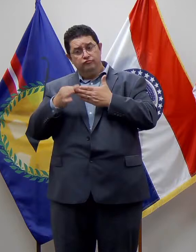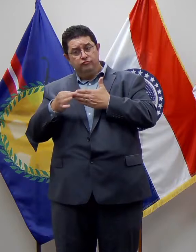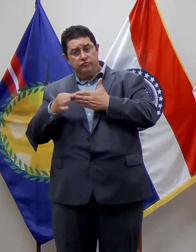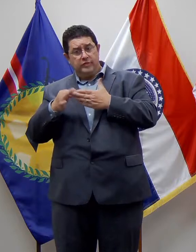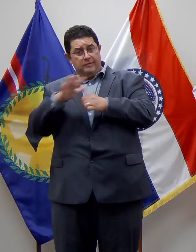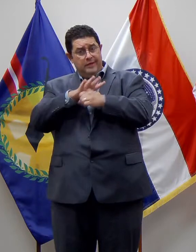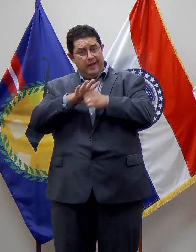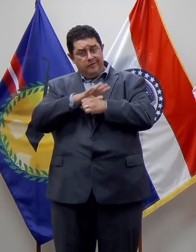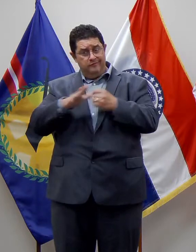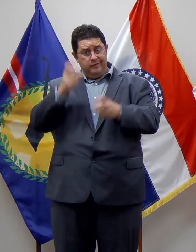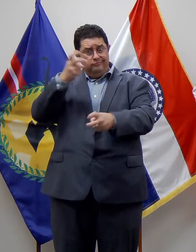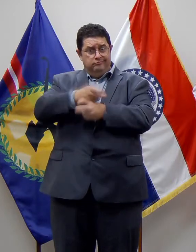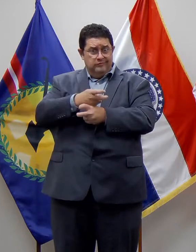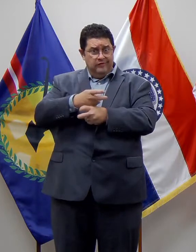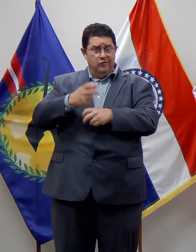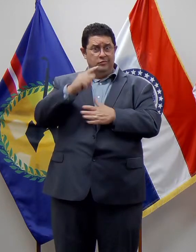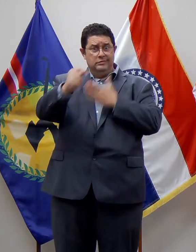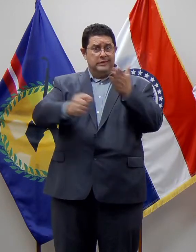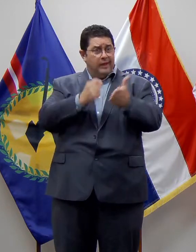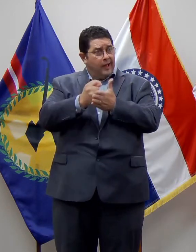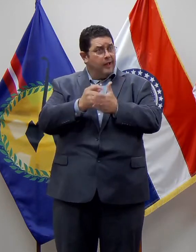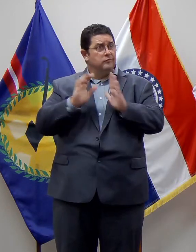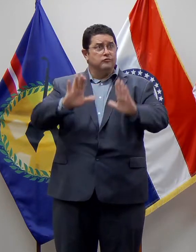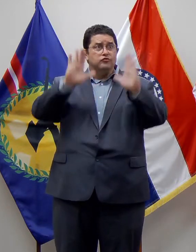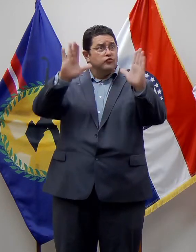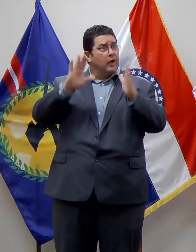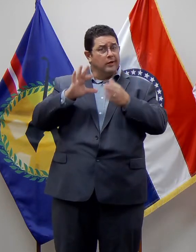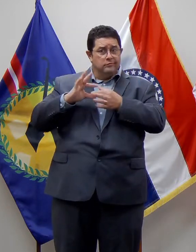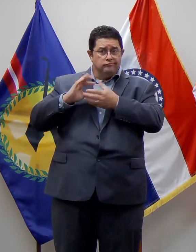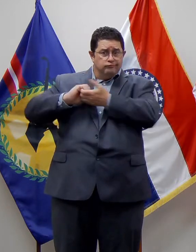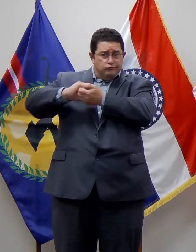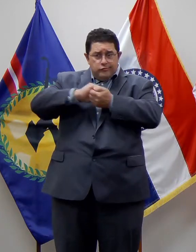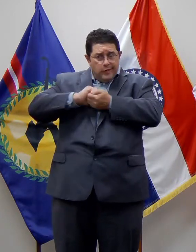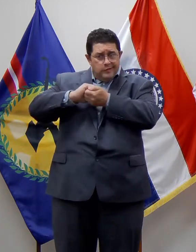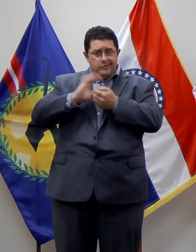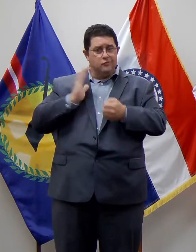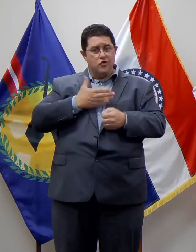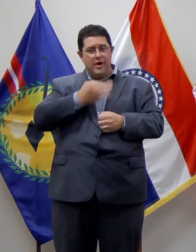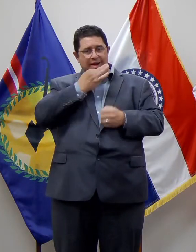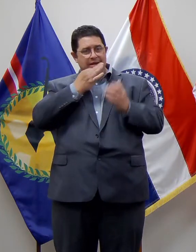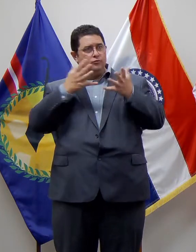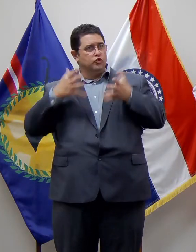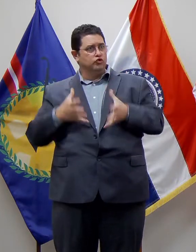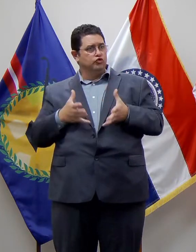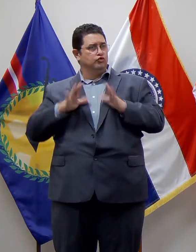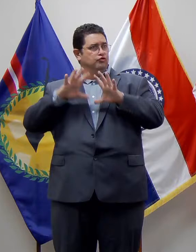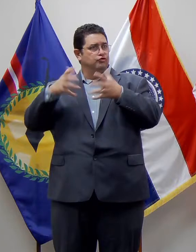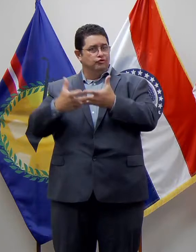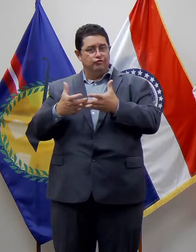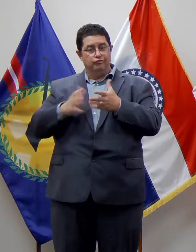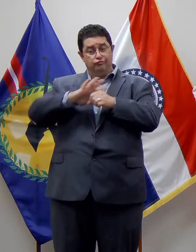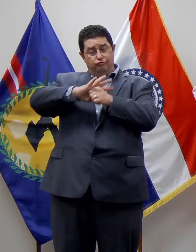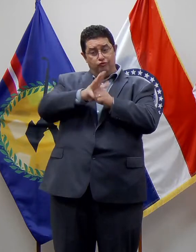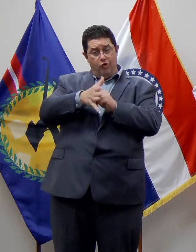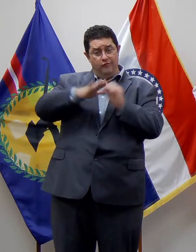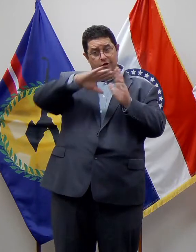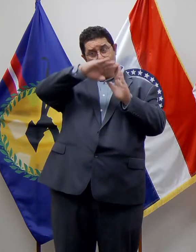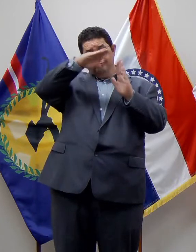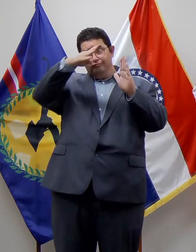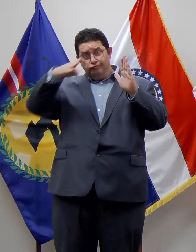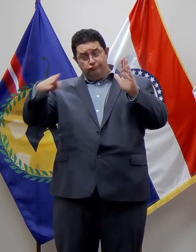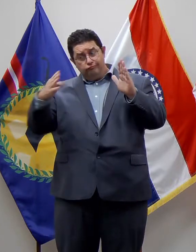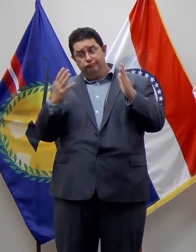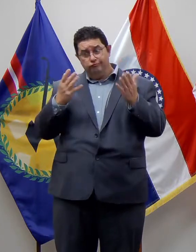very difficult time. It's great relationships with our experts, and COVID's heading in the right direction, in a large part because of his